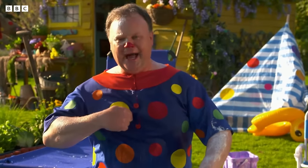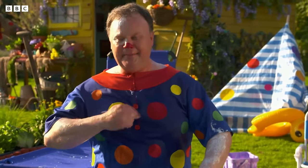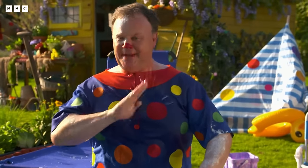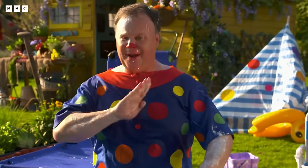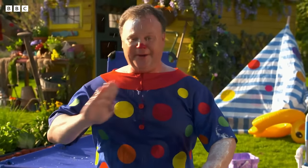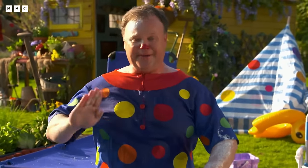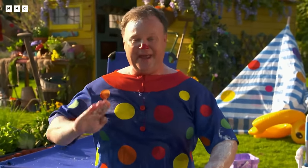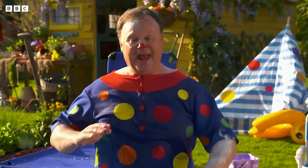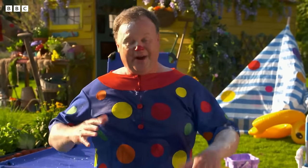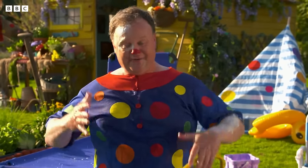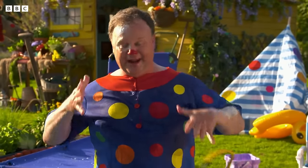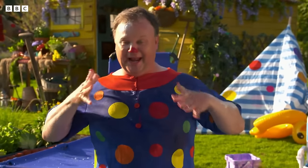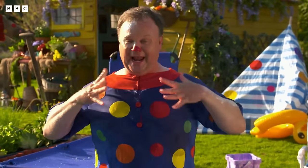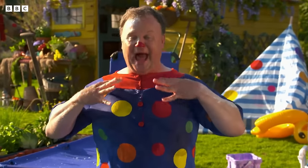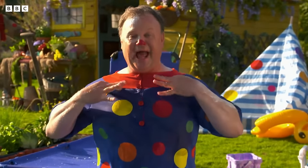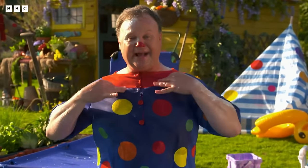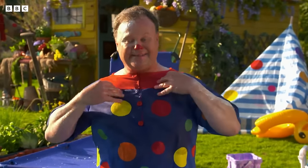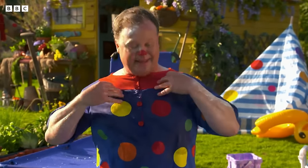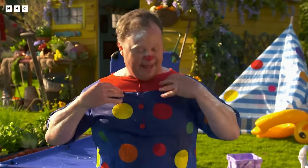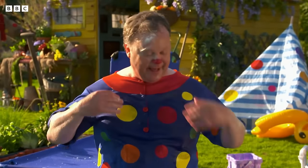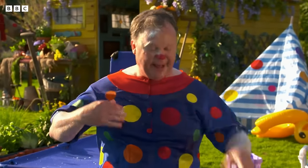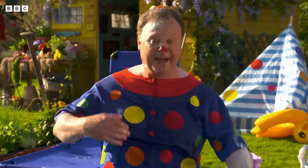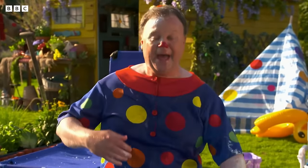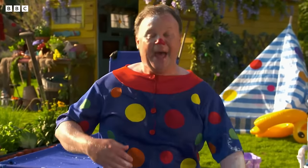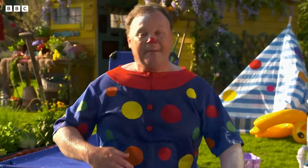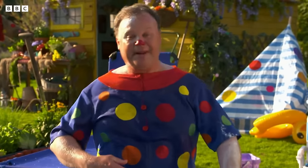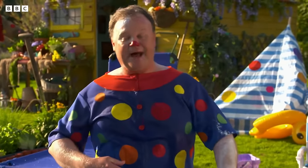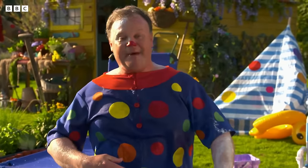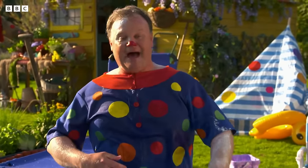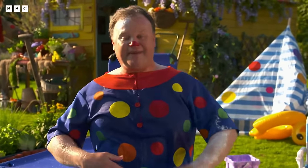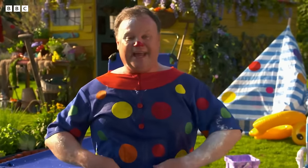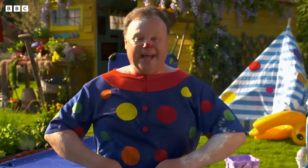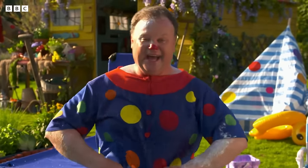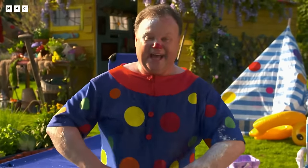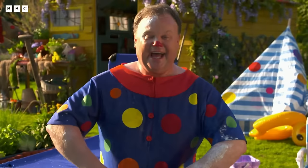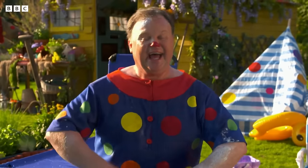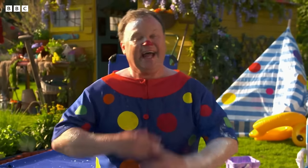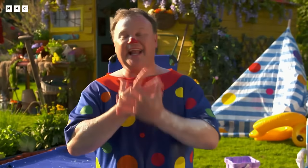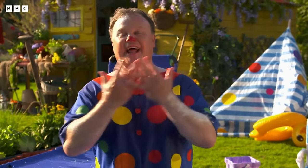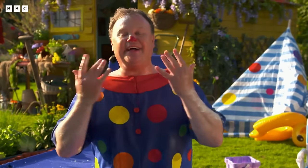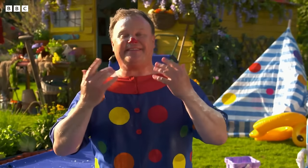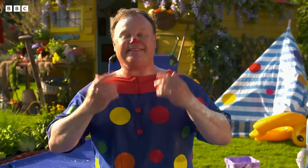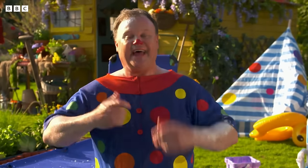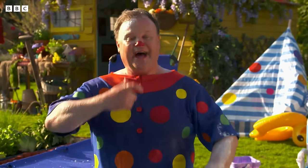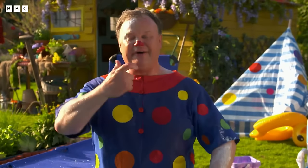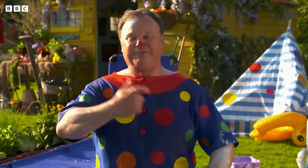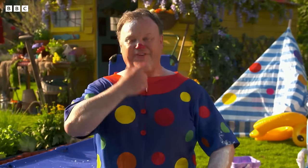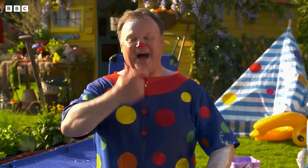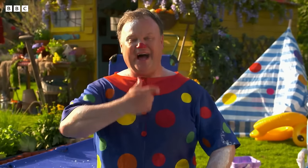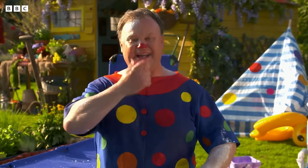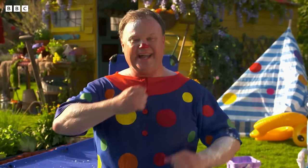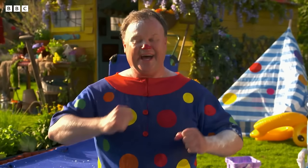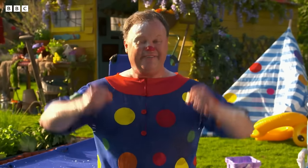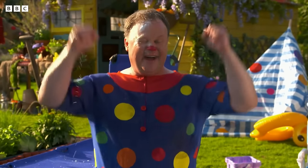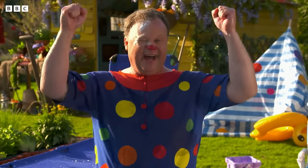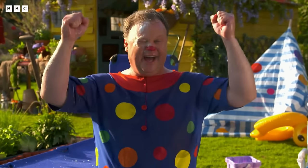I'm not relaxed, but I'm having lots of fun!